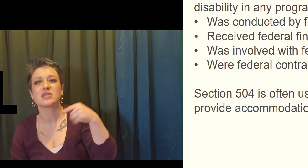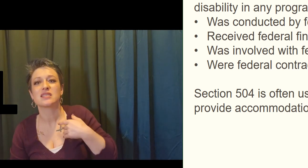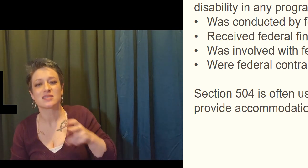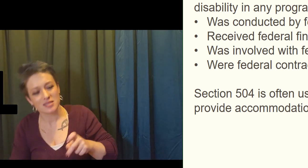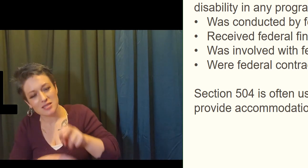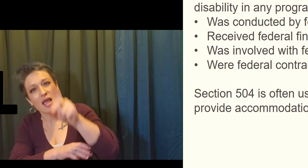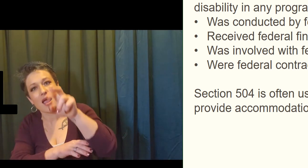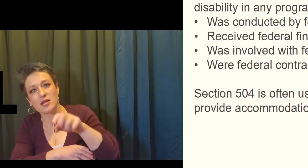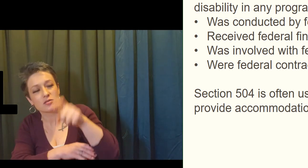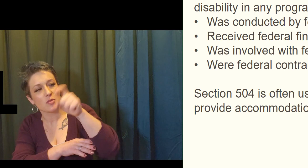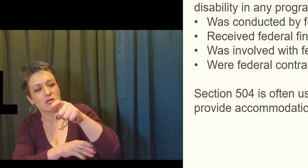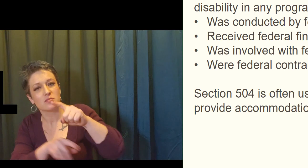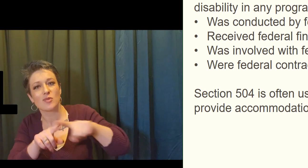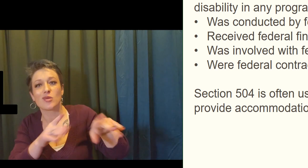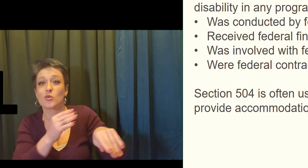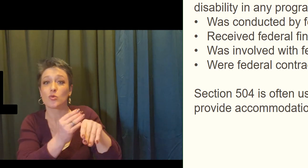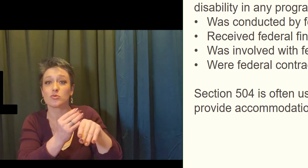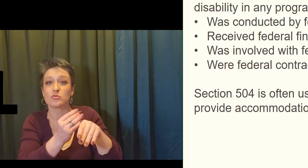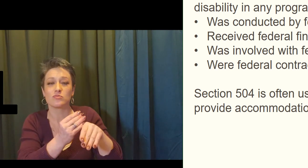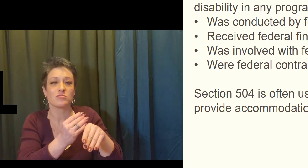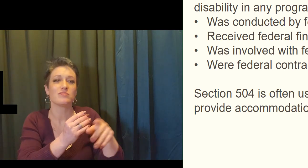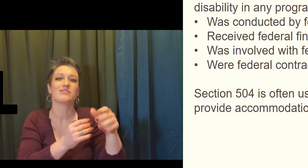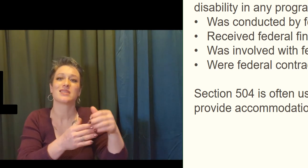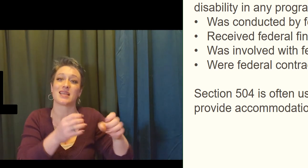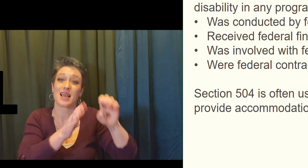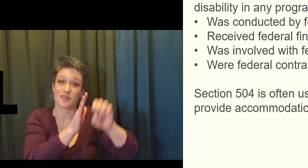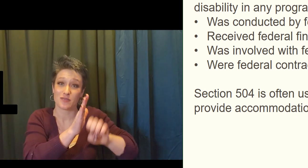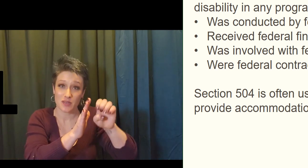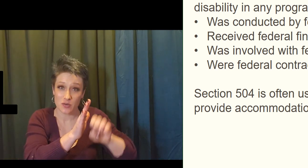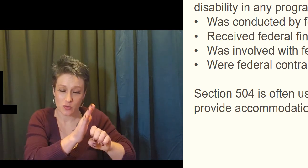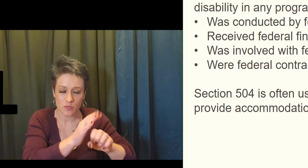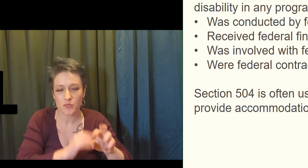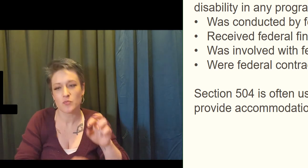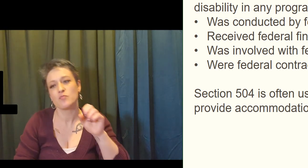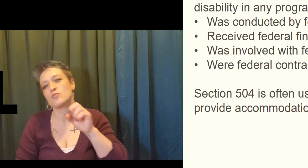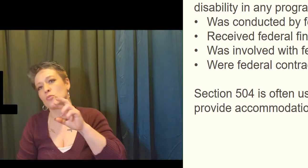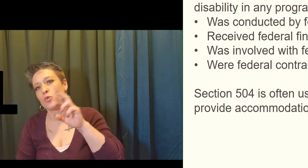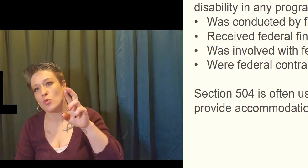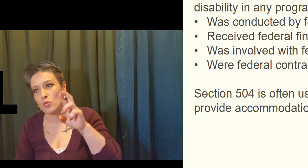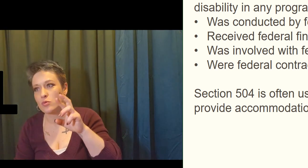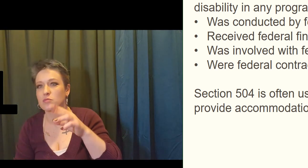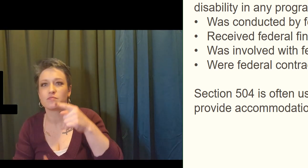or if you see that there's a building that has stairs and they've added an elevator,